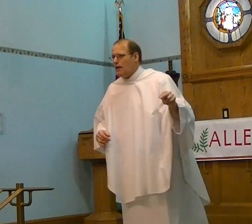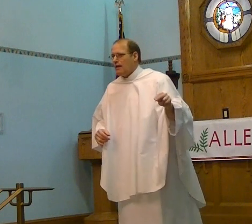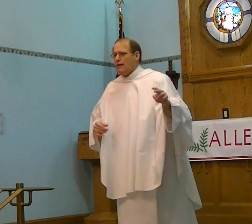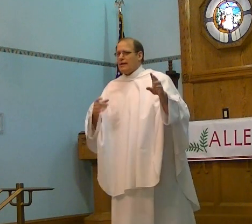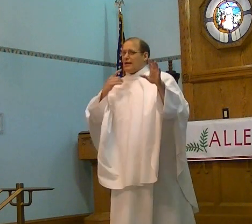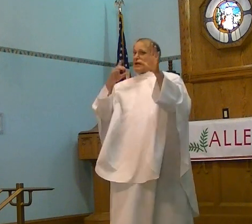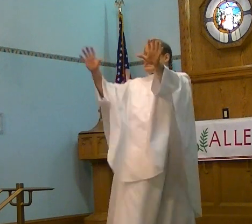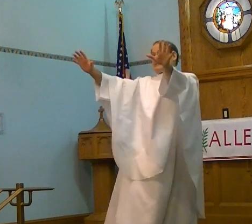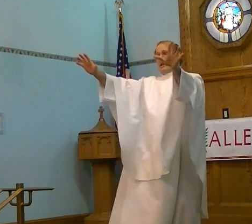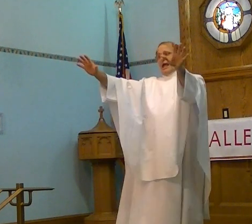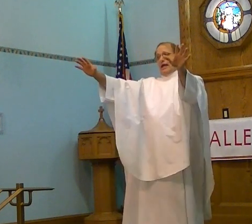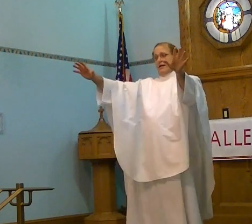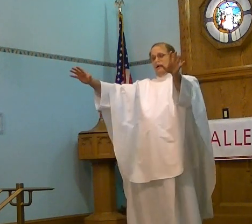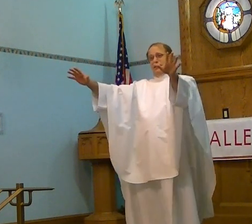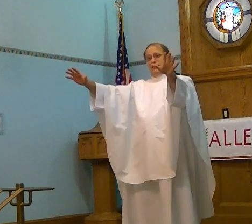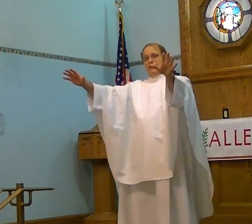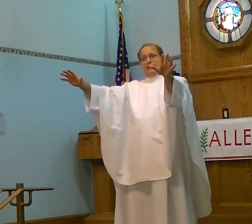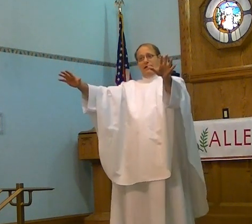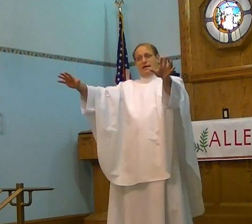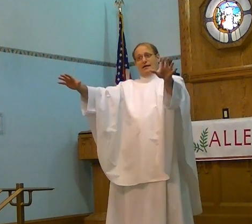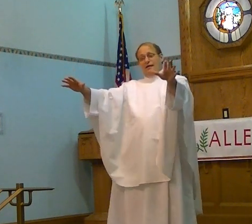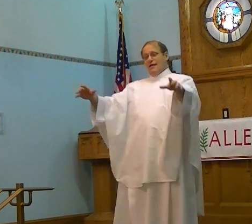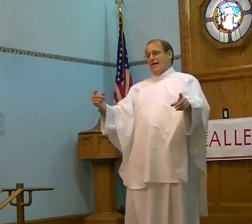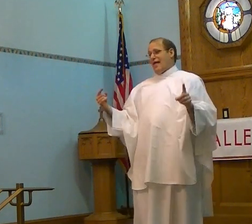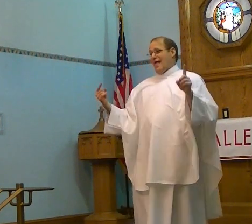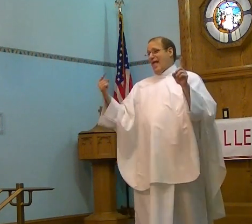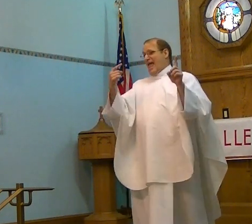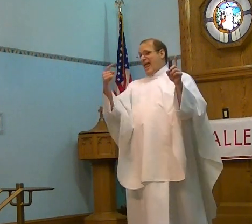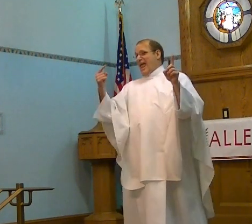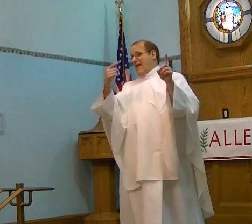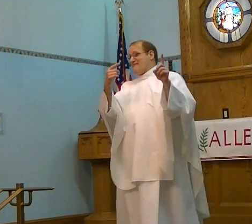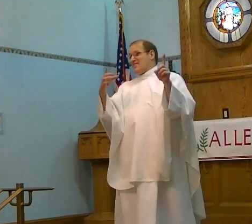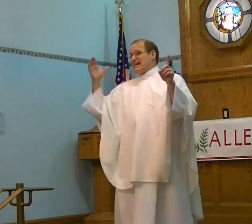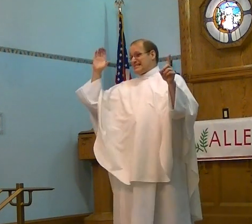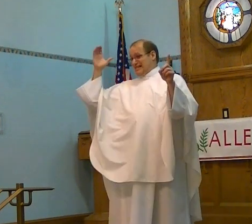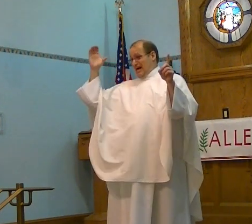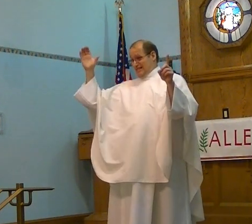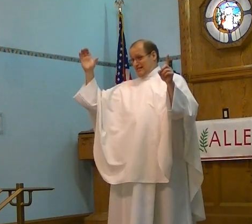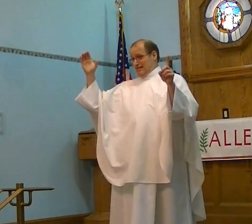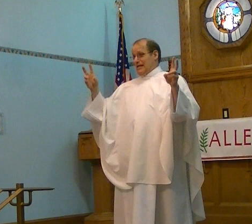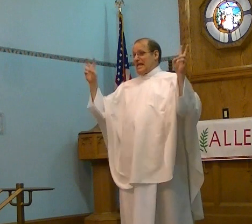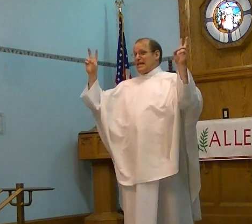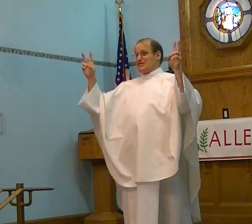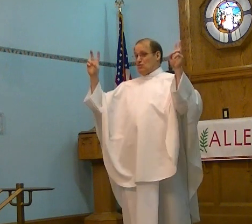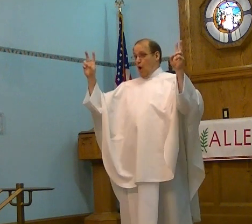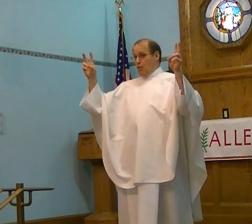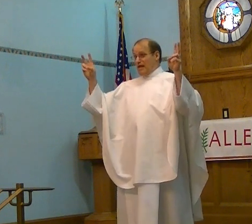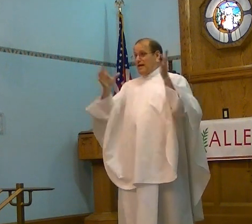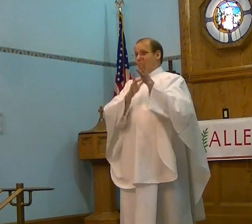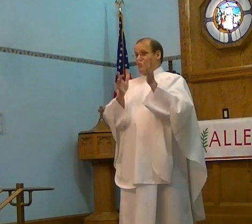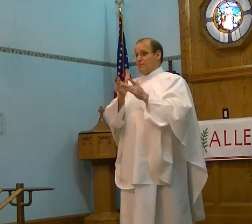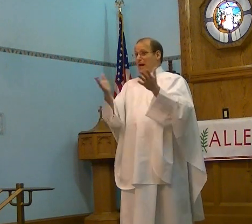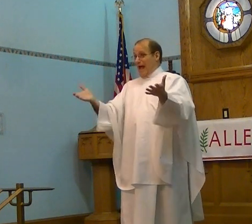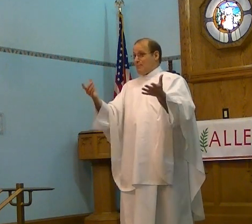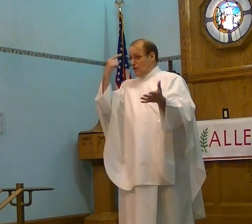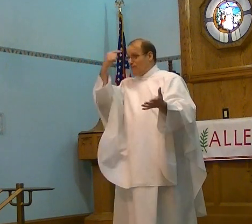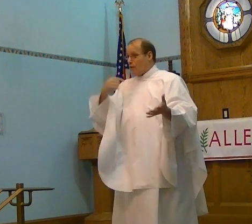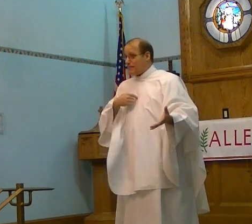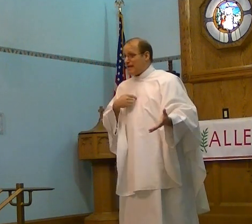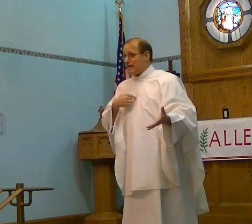And I said, hey, if this cousin is quoting the Bible for me,